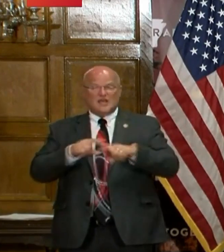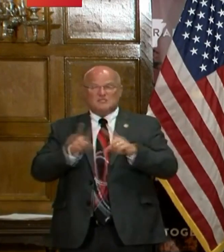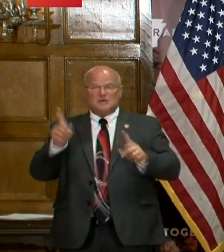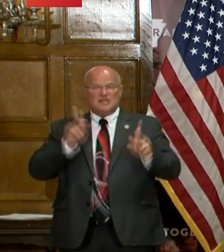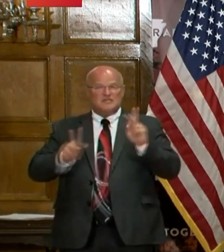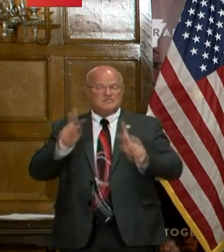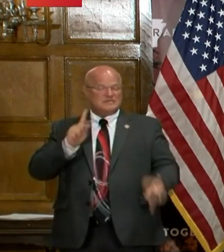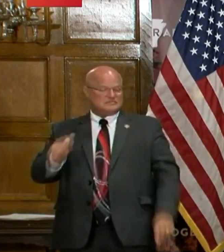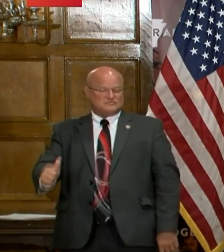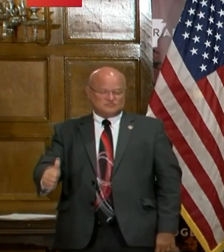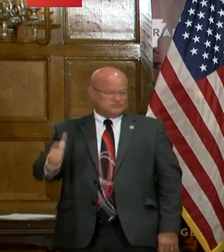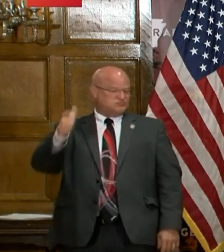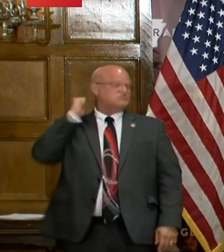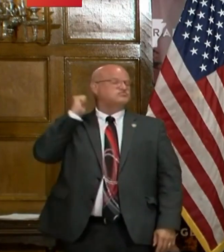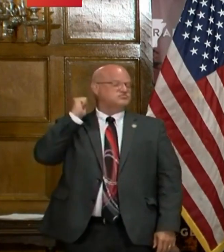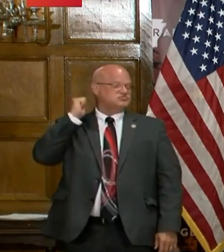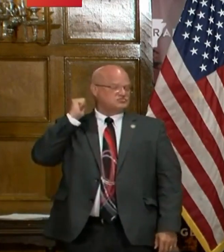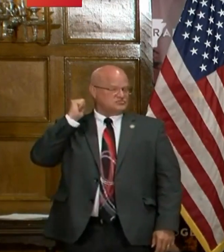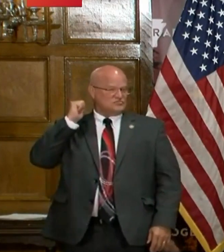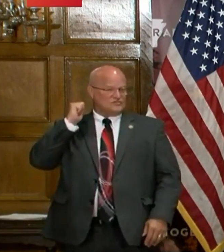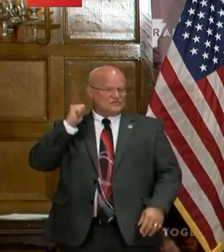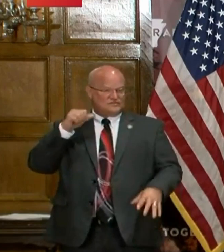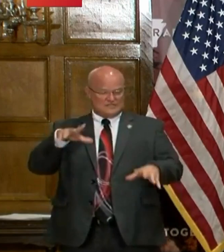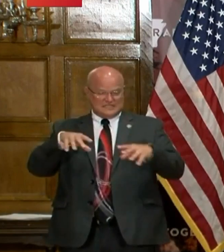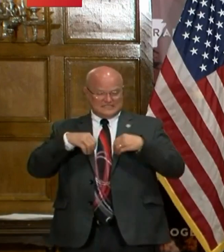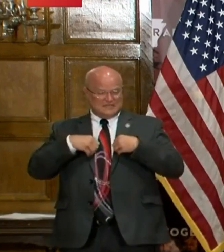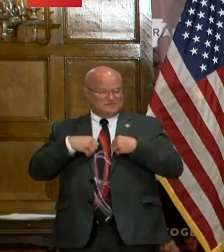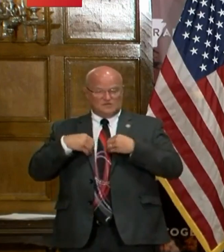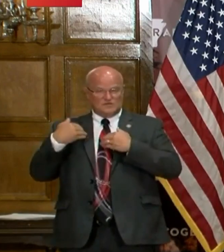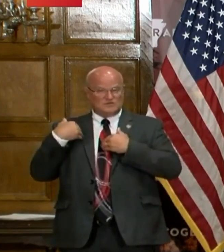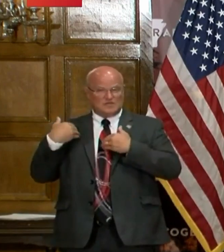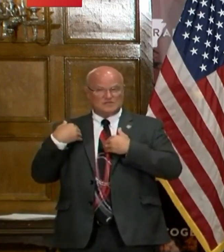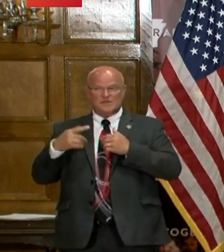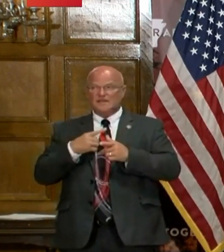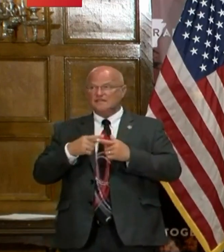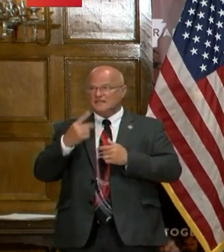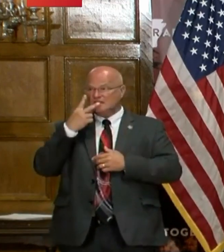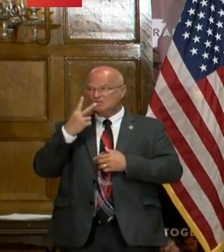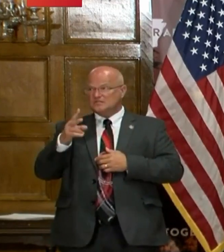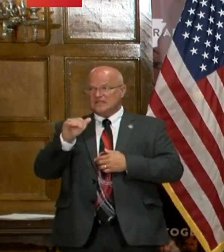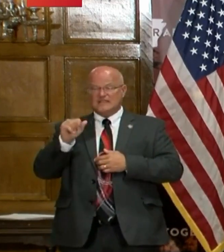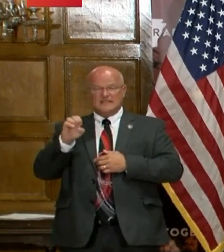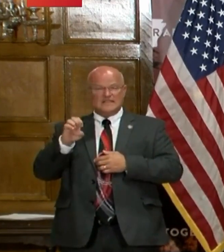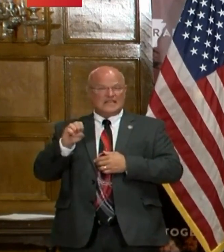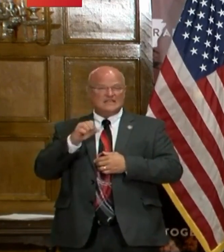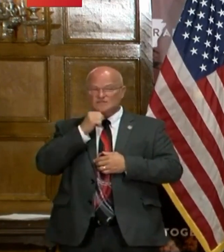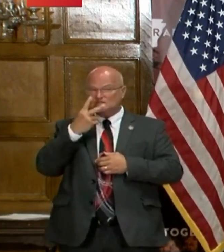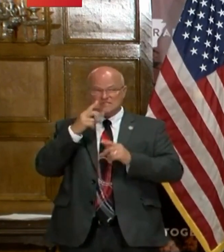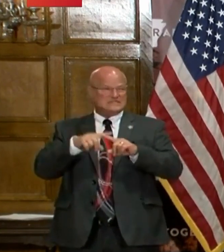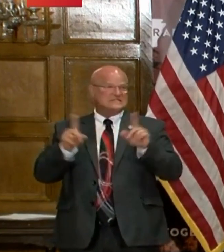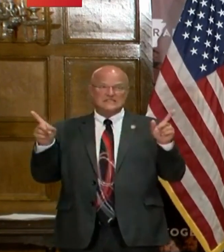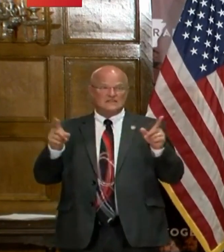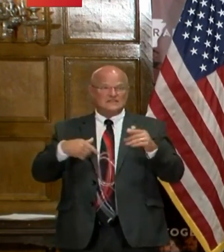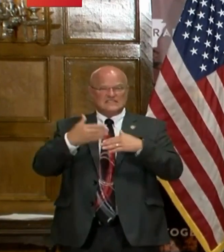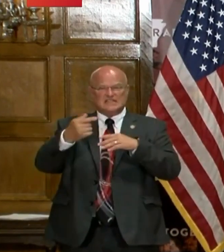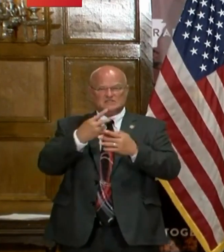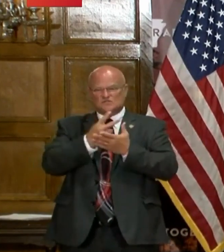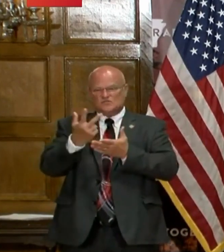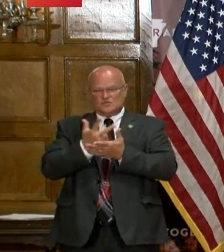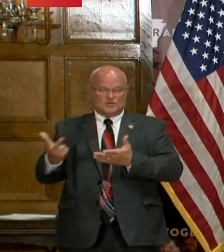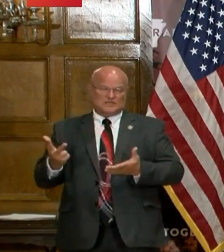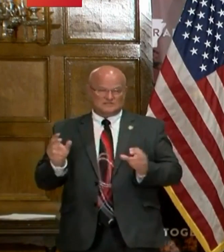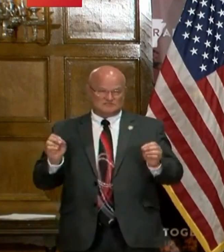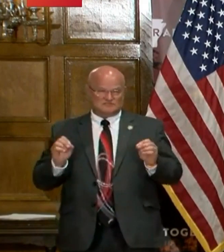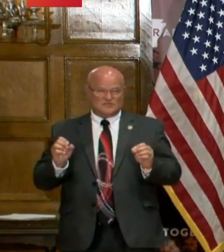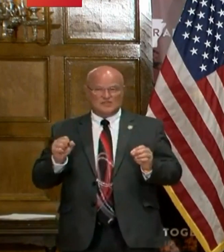if people are not taking responsibility, then you'll see you won't see much difference in the next couple of